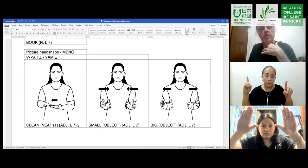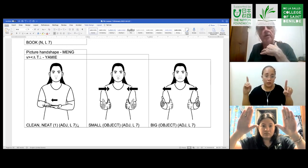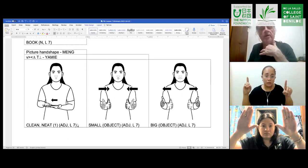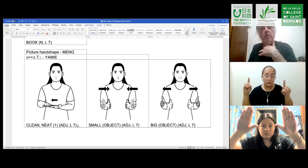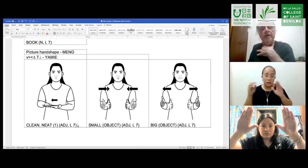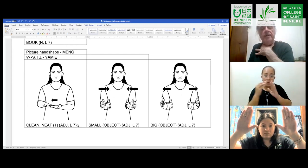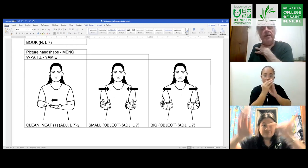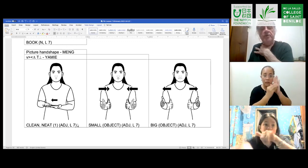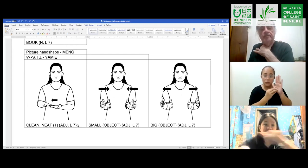at orientation.